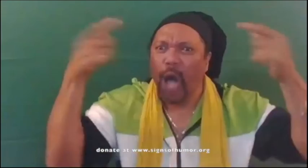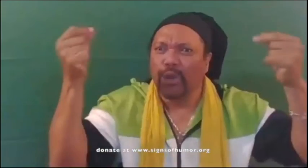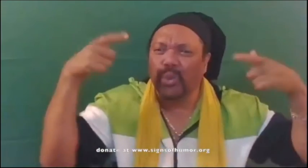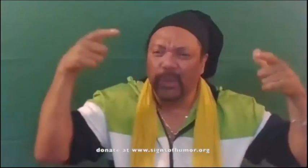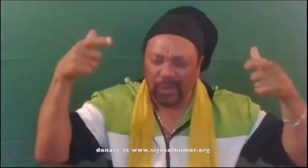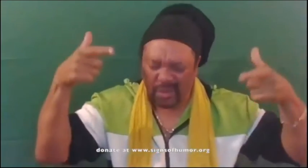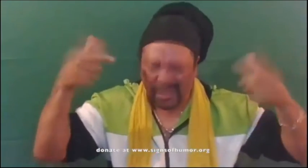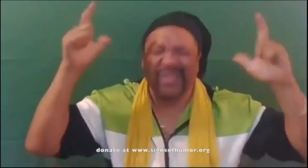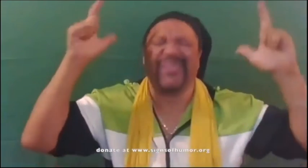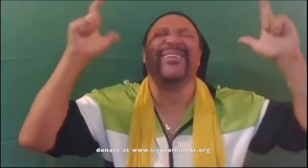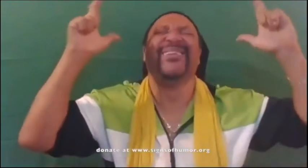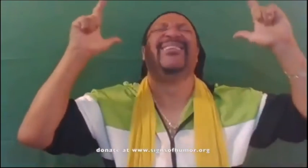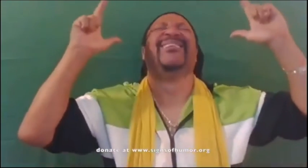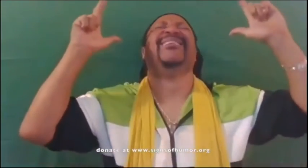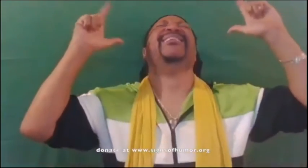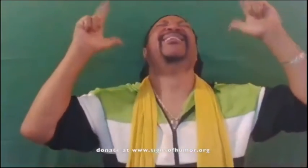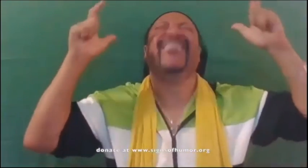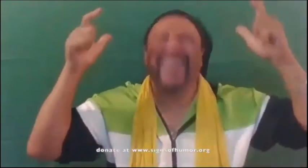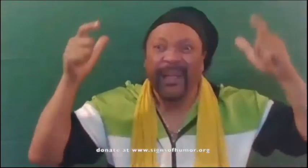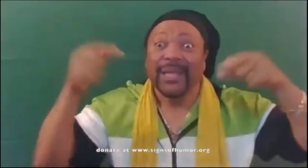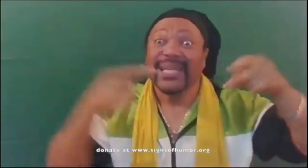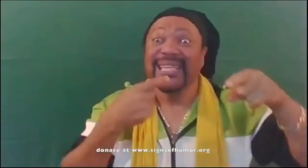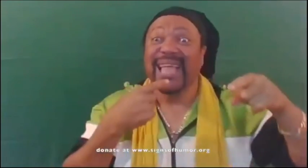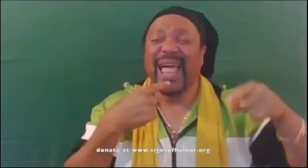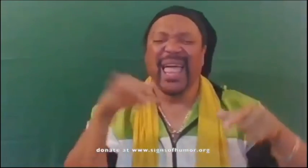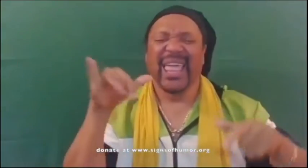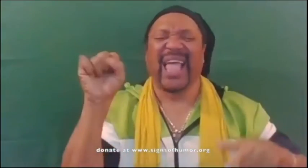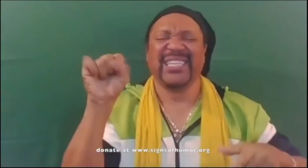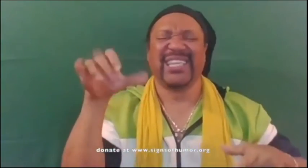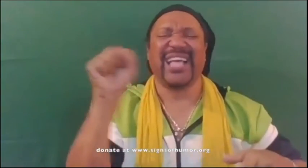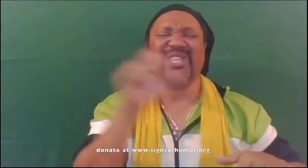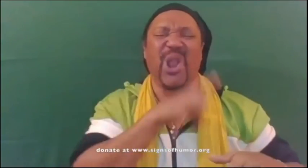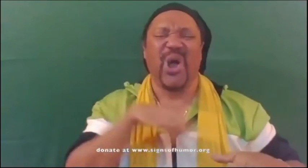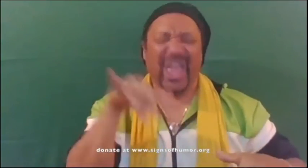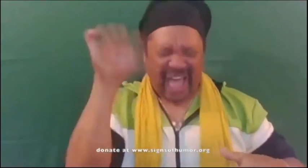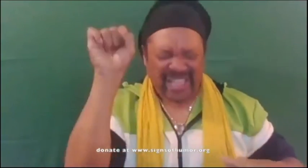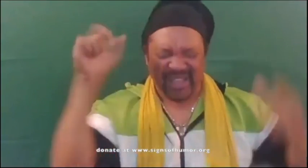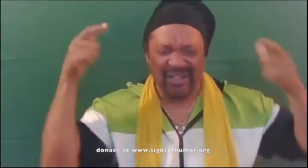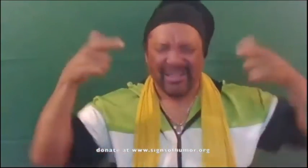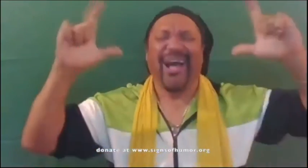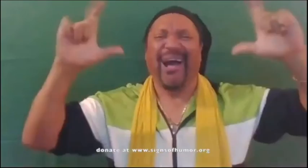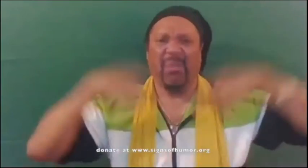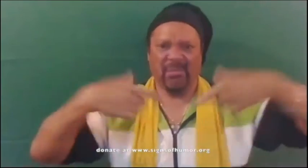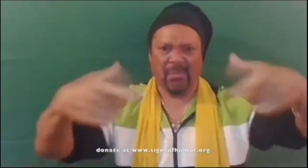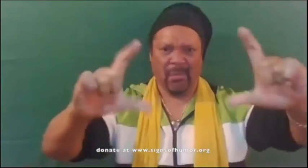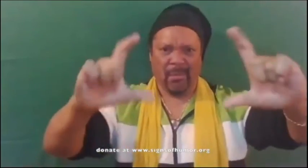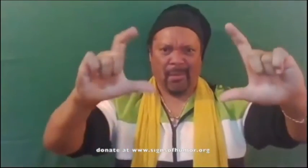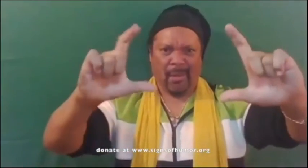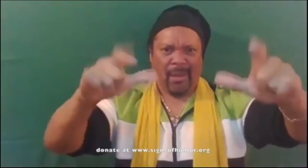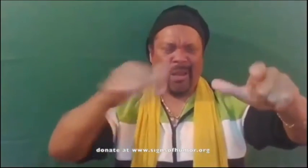off. And what the hats doing, they flopping up and down, side to side. They're like, "Yes, Lord. Yes,